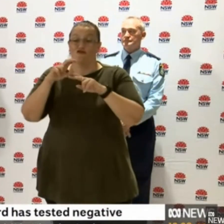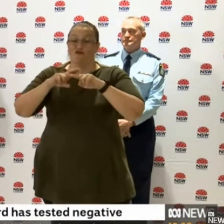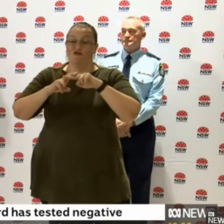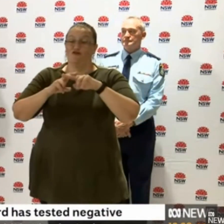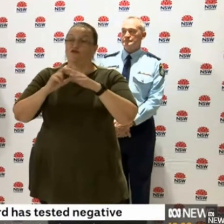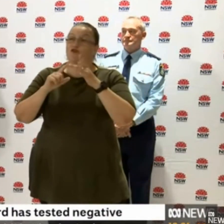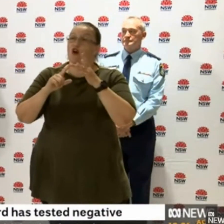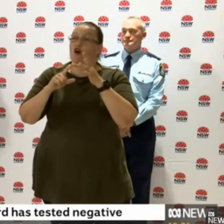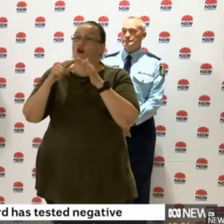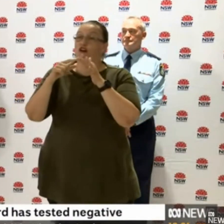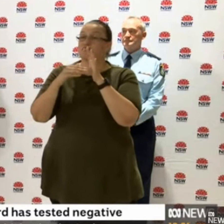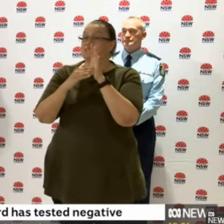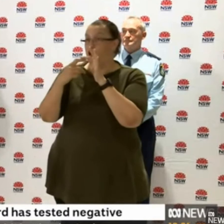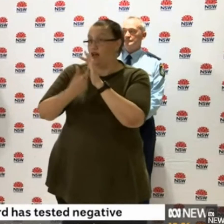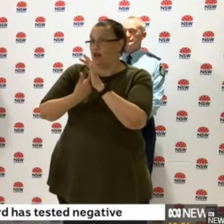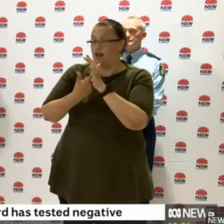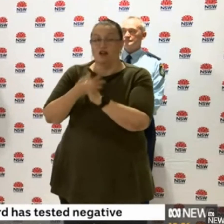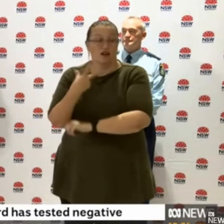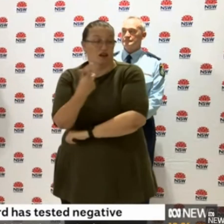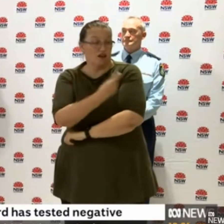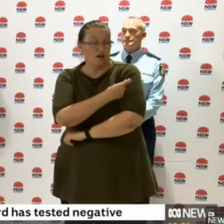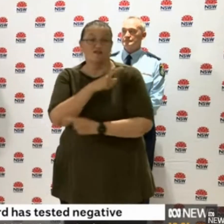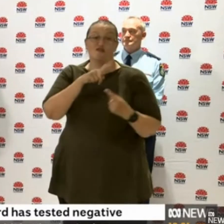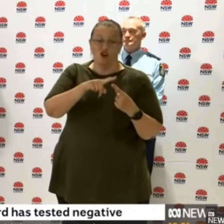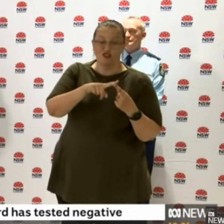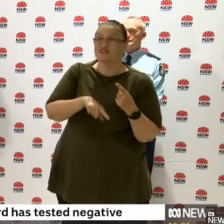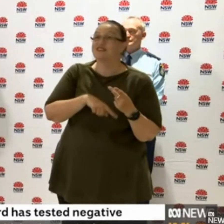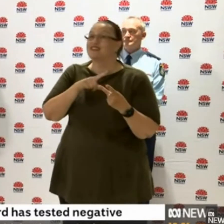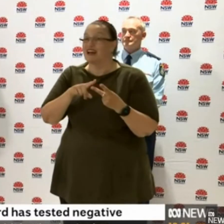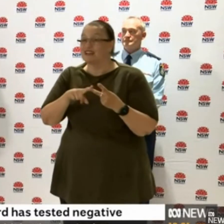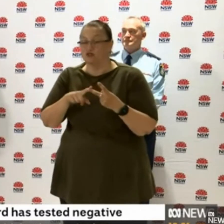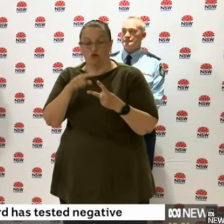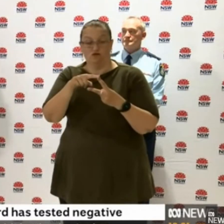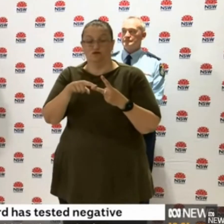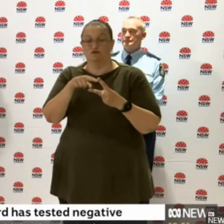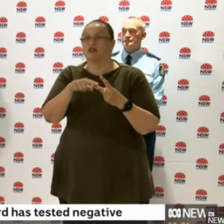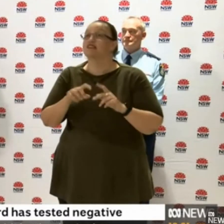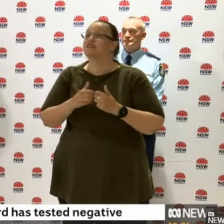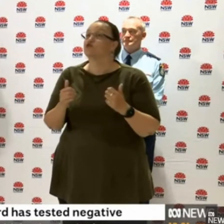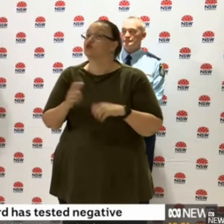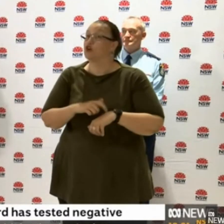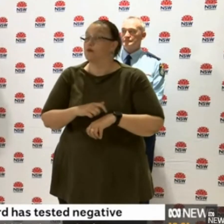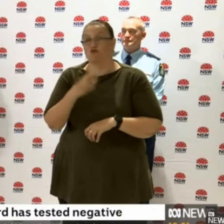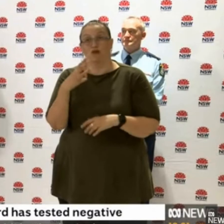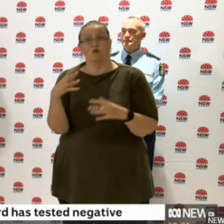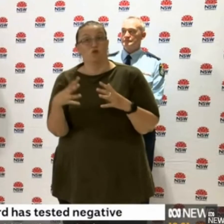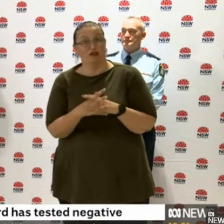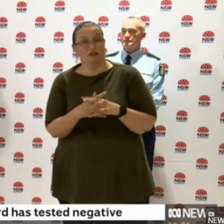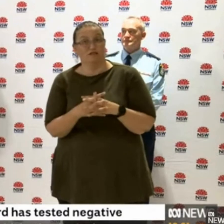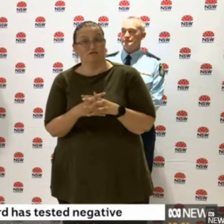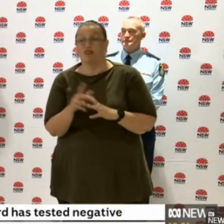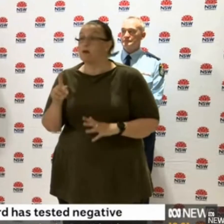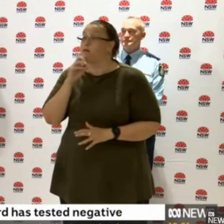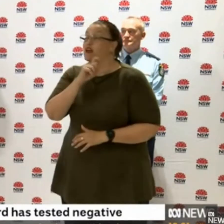at day 0, and then we have another dose at 3 weeks later. This gentleman was vaccinated on the 2nd of March. We